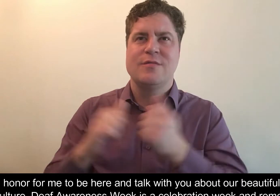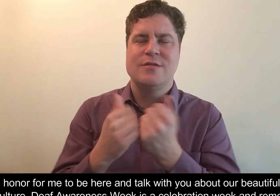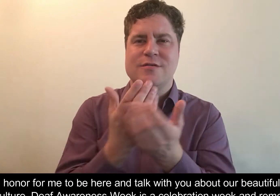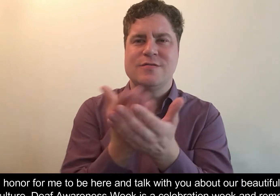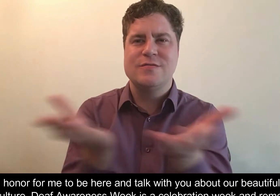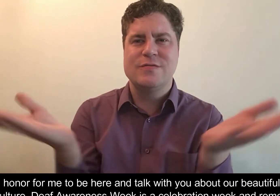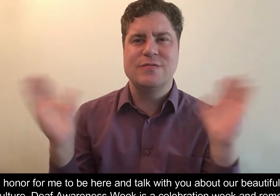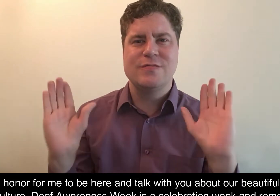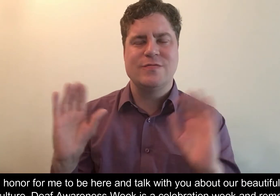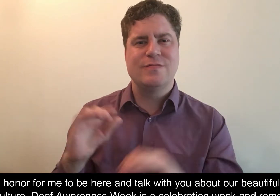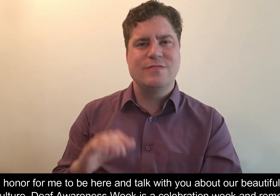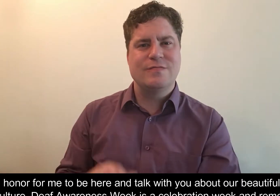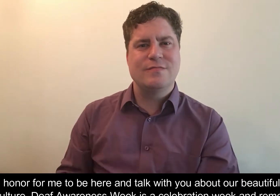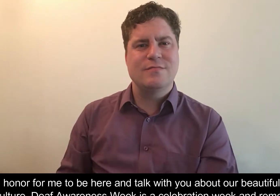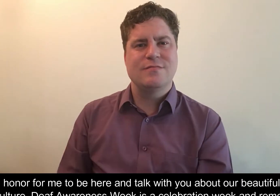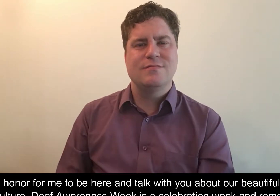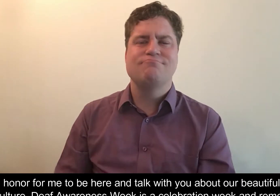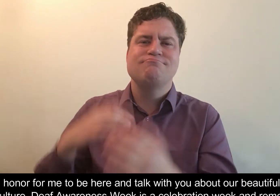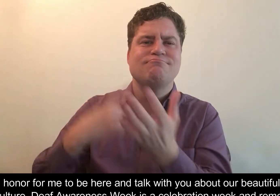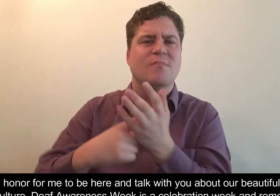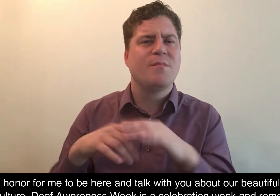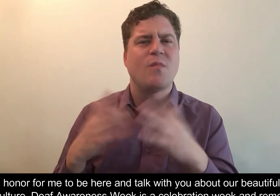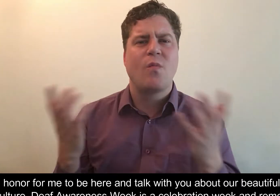Wow, I'm so honored to be here with all of you